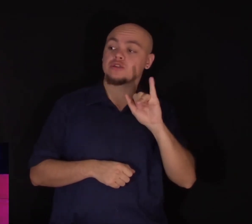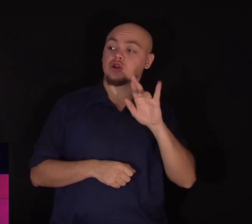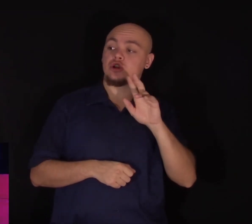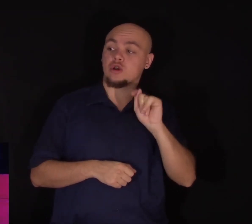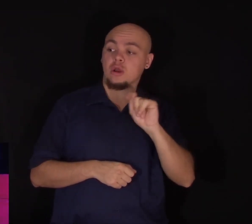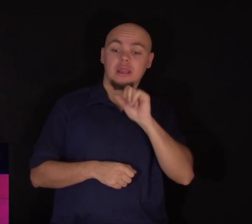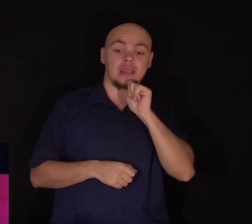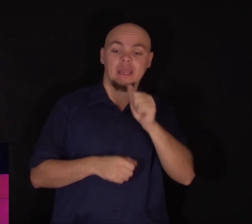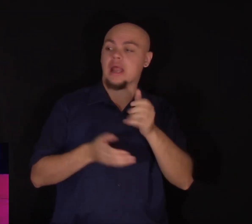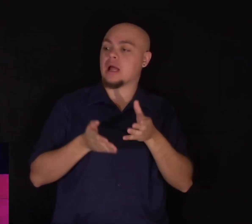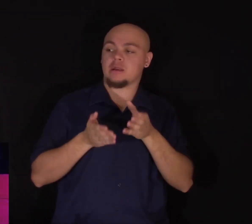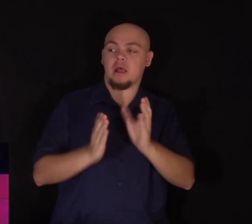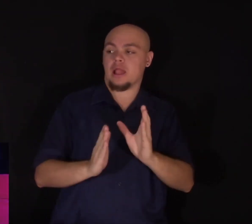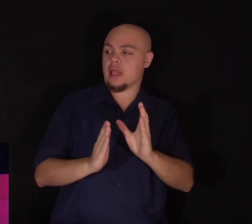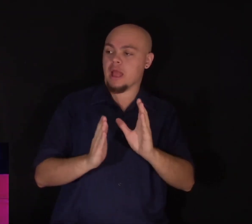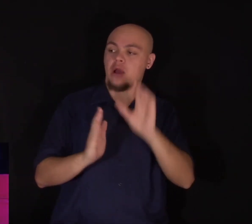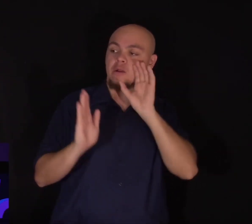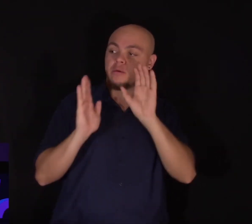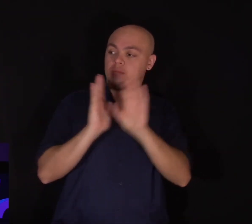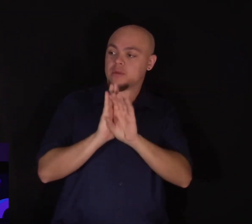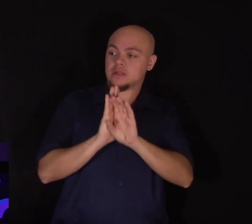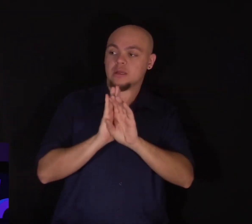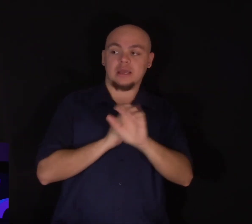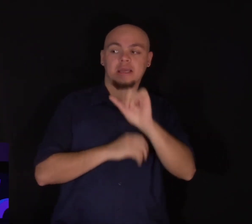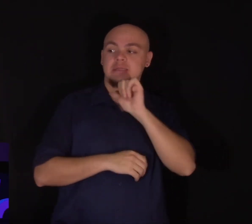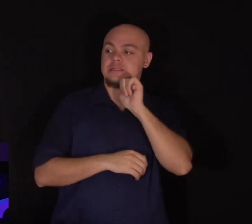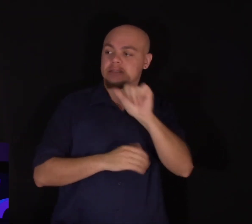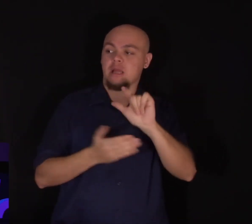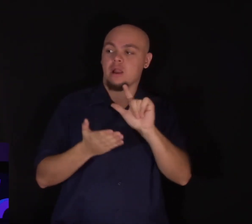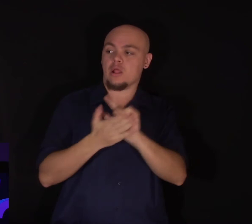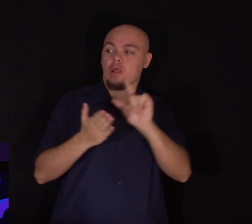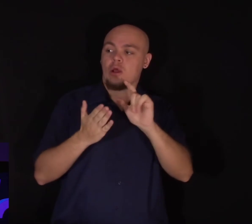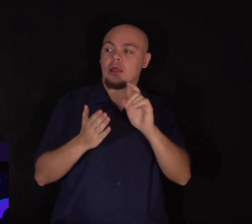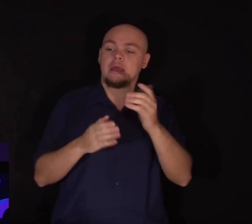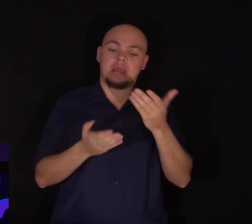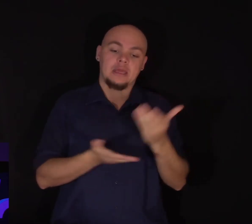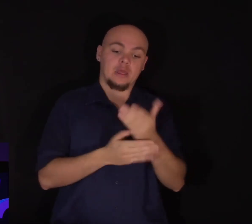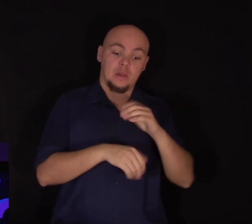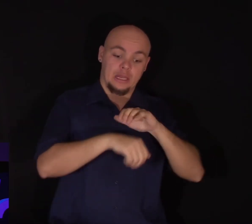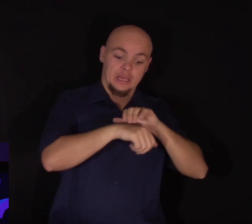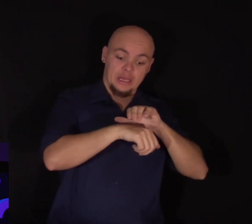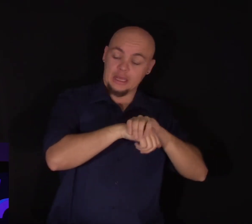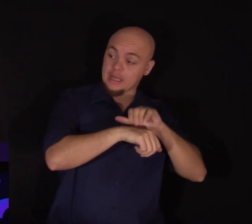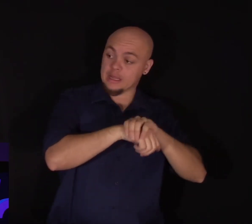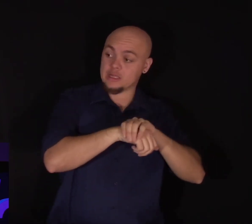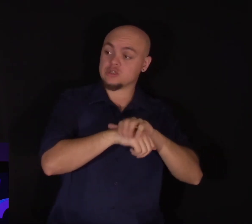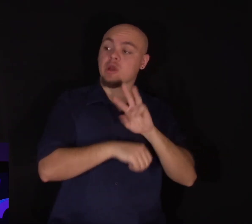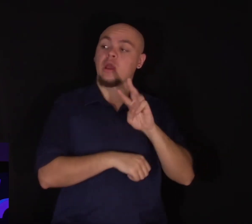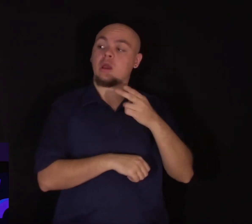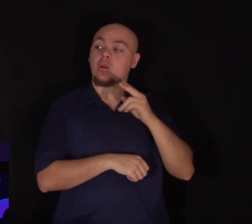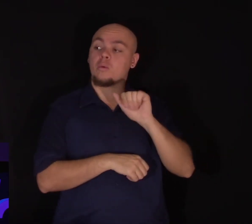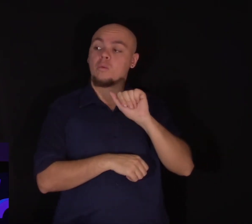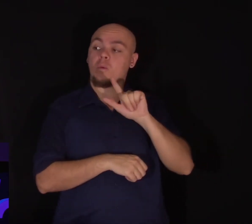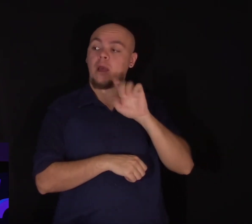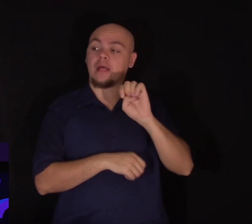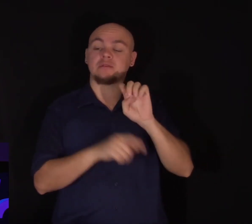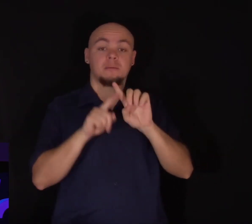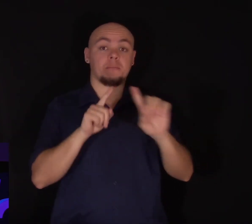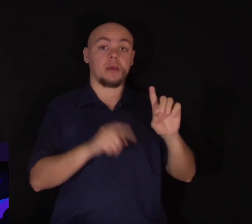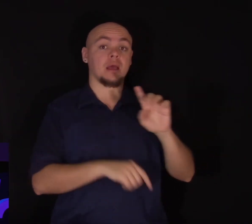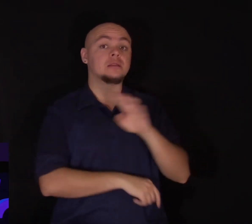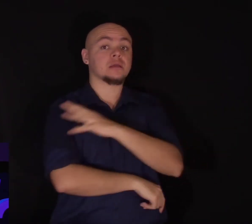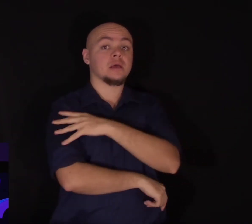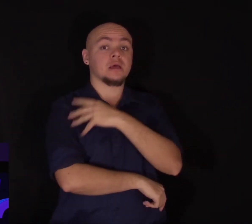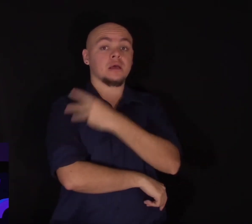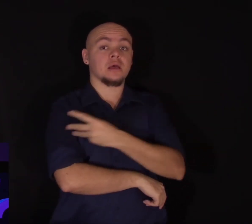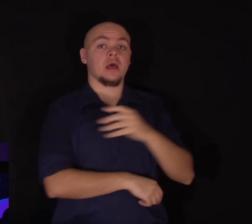non-consensual photos or video of someone's clothing, was not a sexual offence in England and Wales, but it had been in Scotland for 10 years.